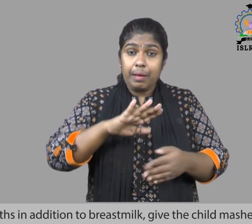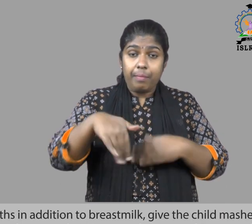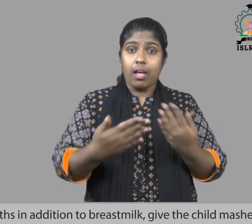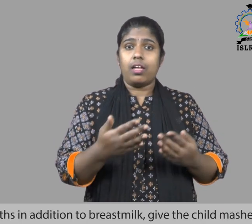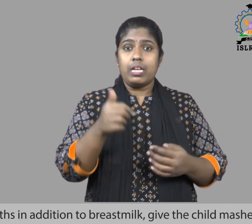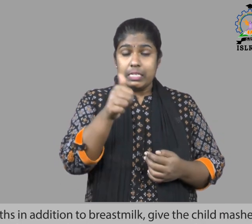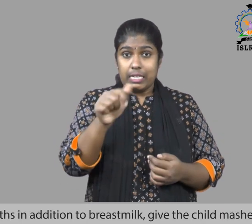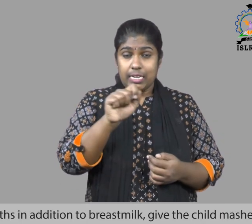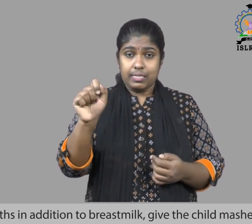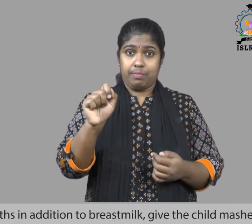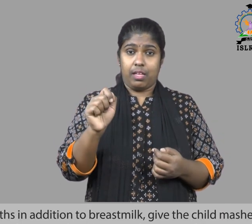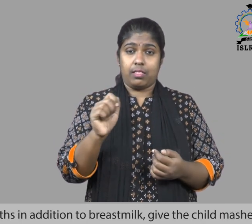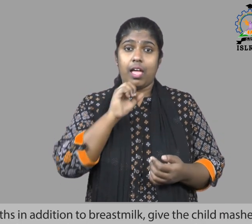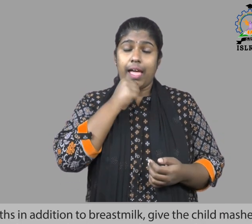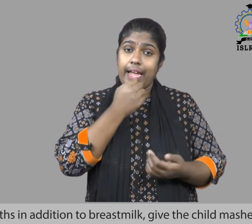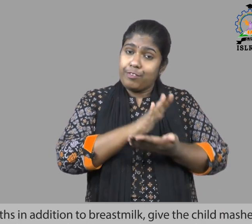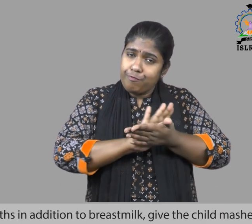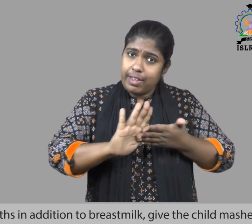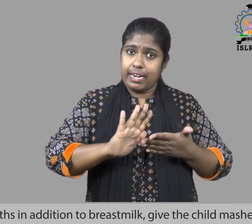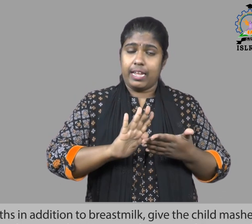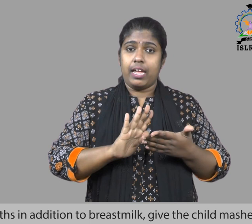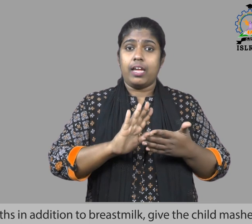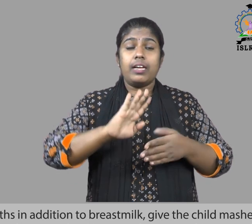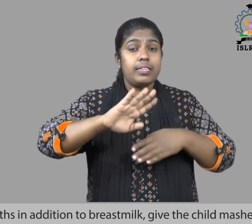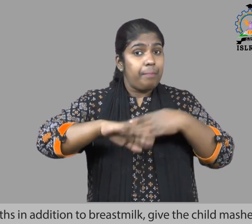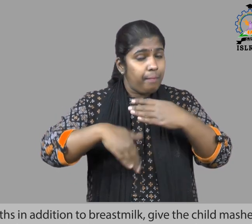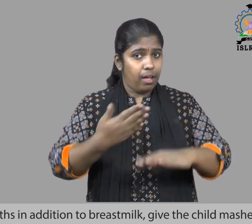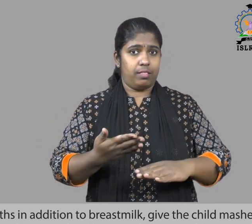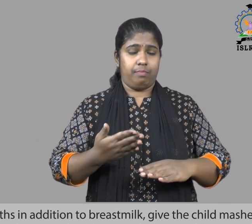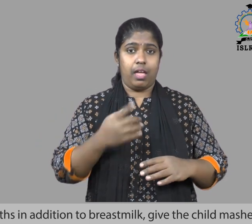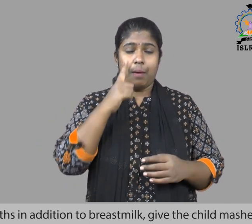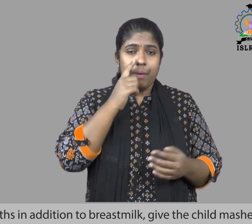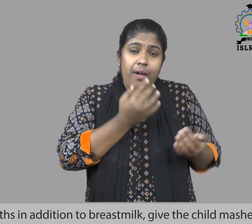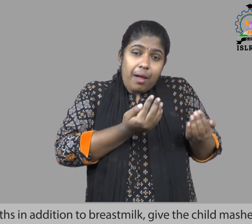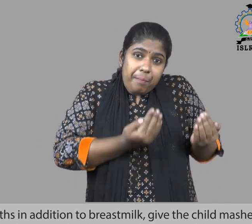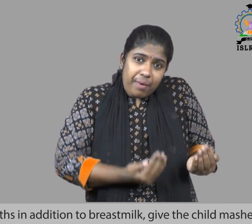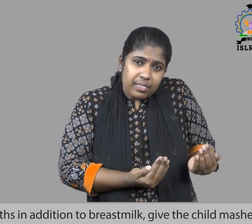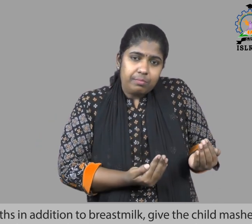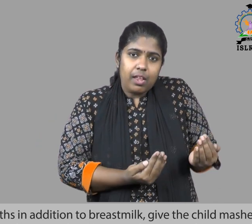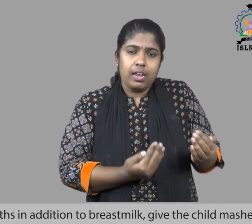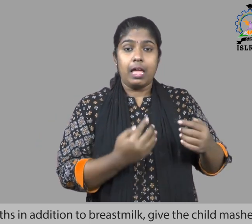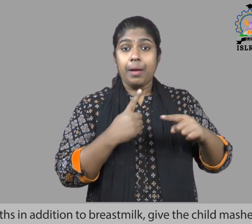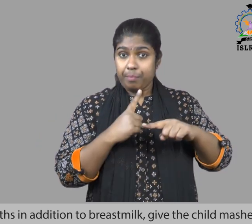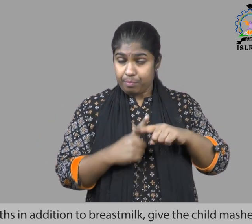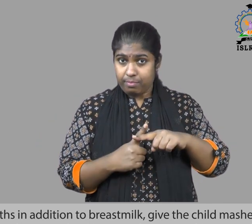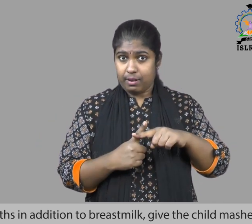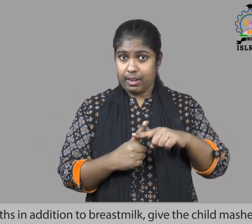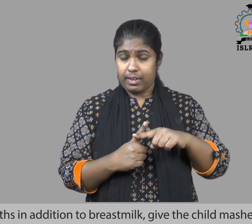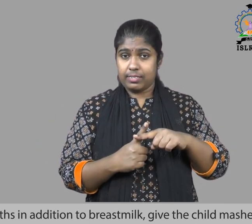When the child completes 6 months, in addition to breast milk, give the child mashed